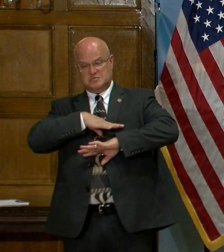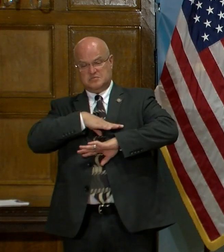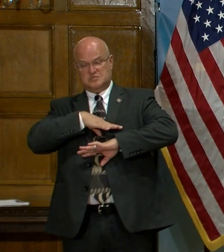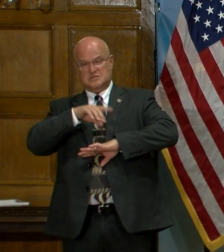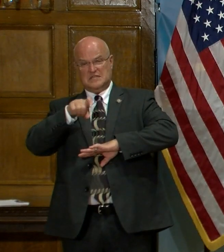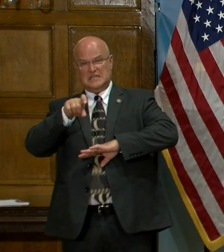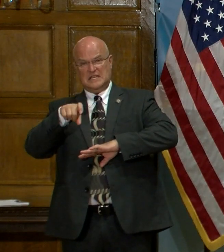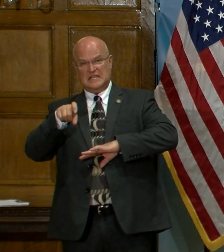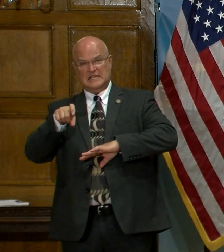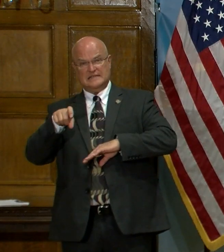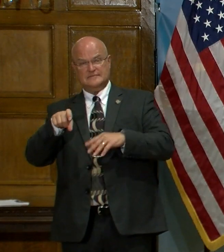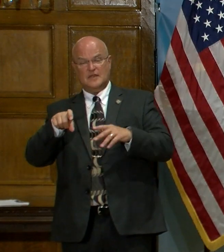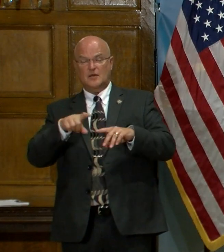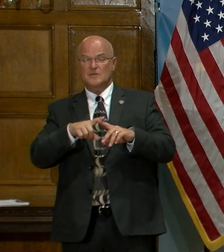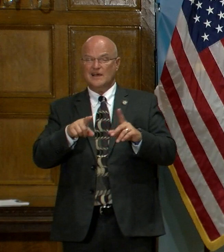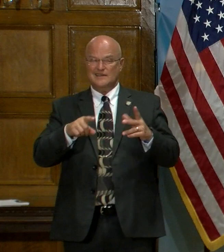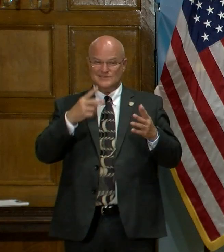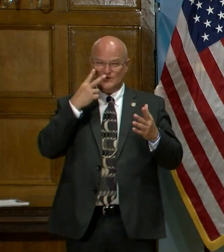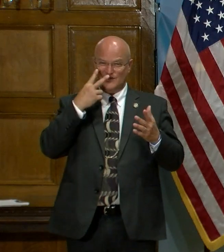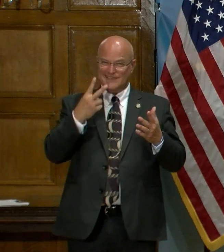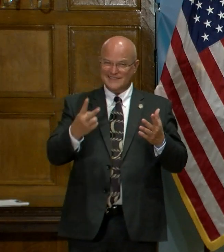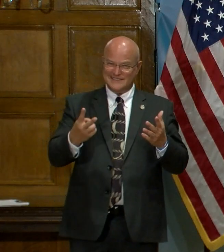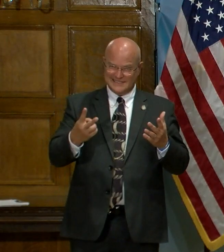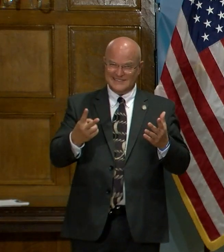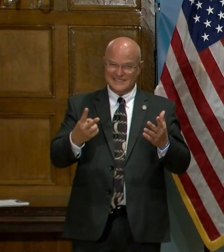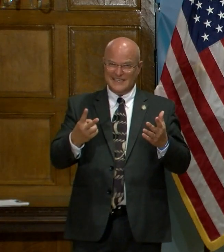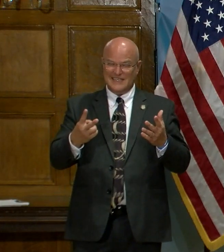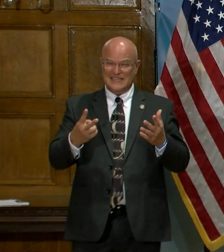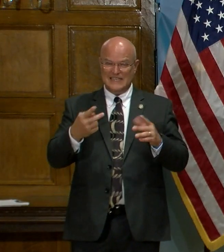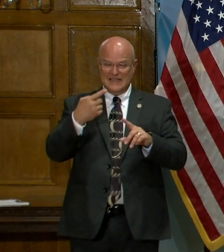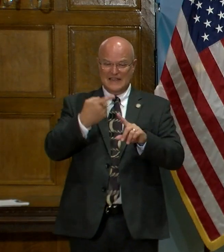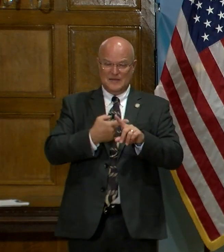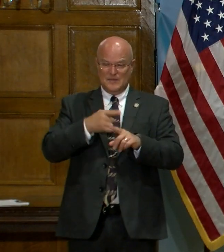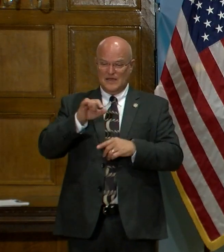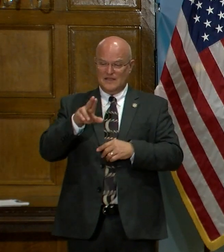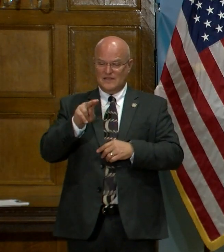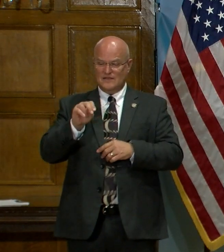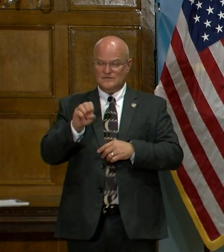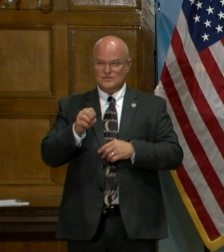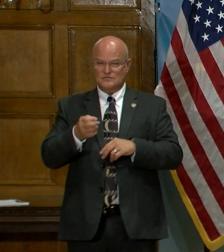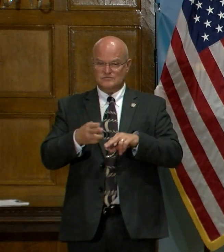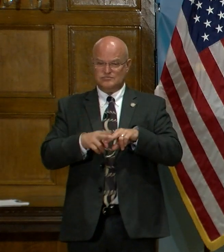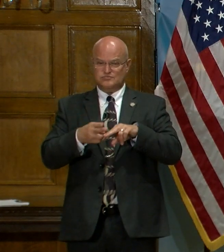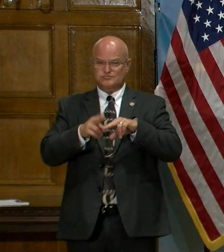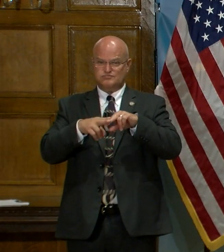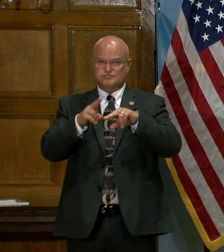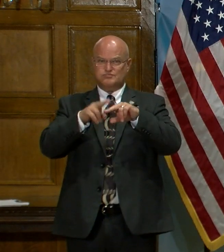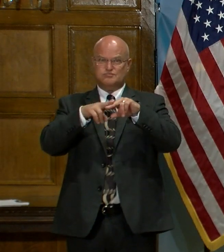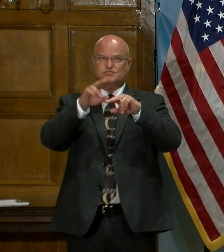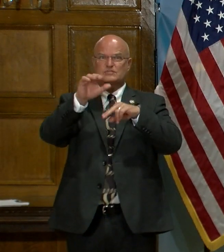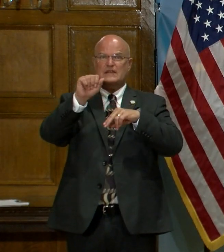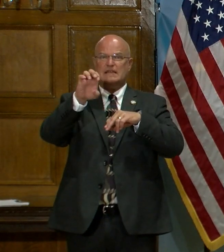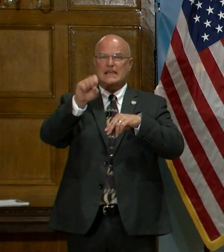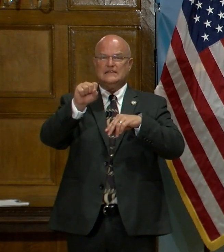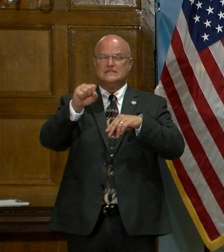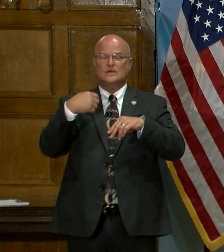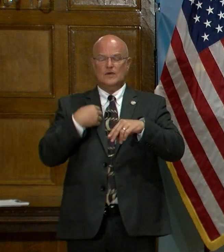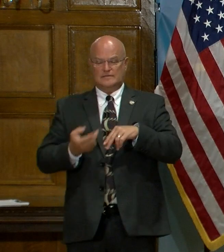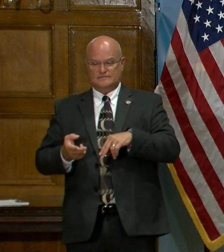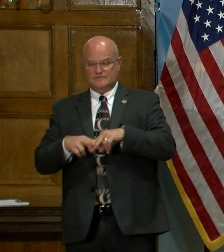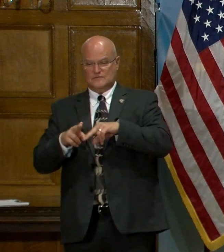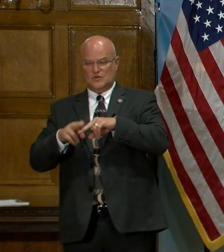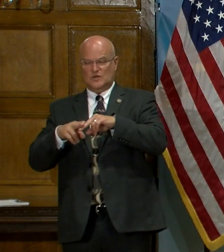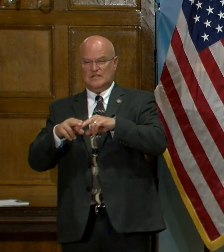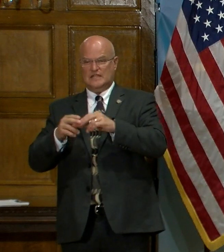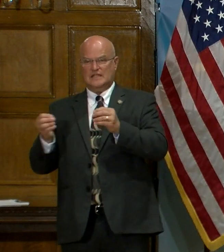the need. But as you can see, in the month of June, our cases went up. And so we had to increase